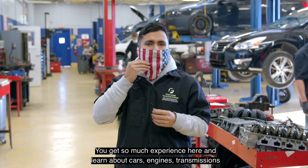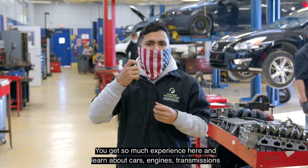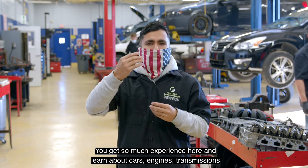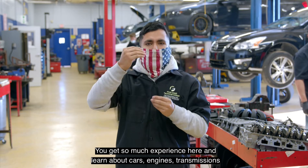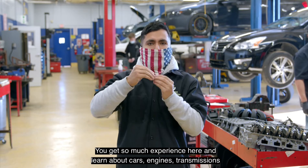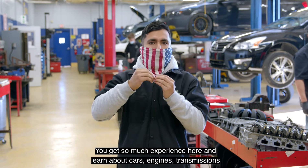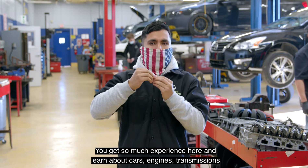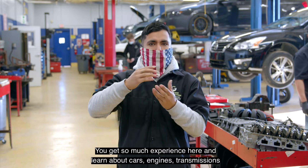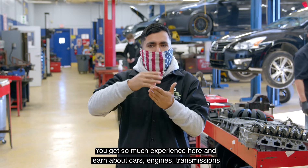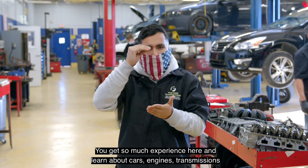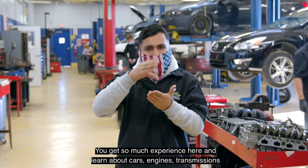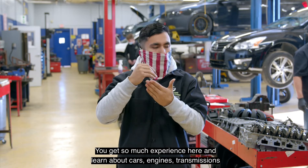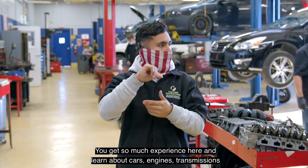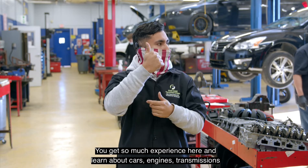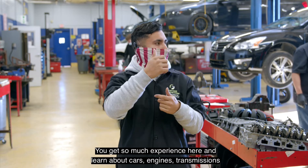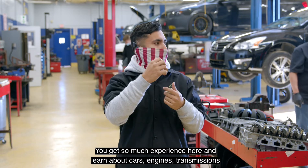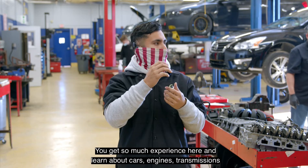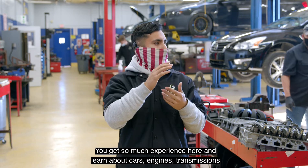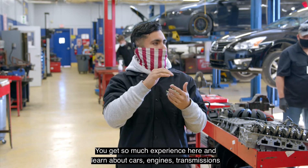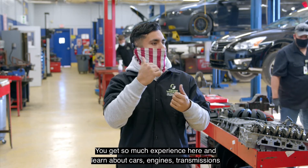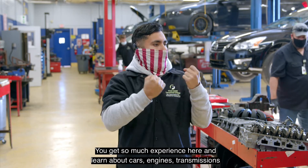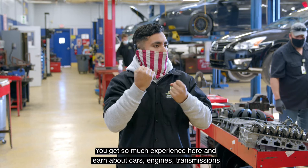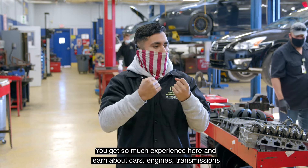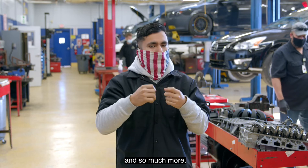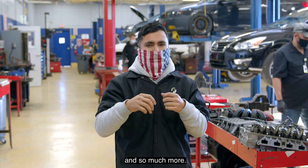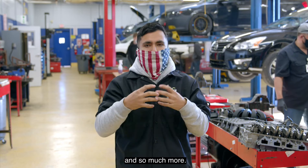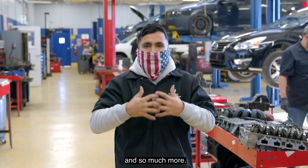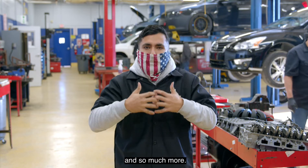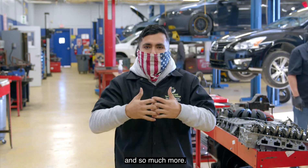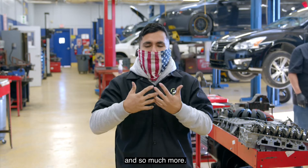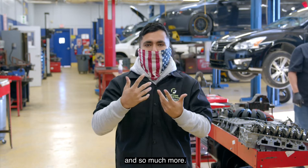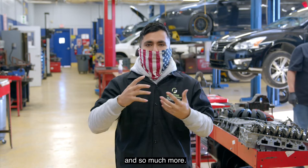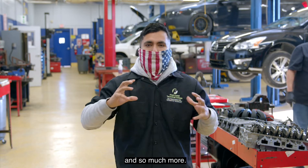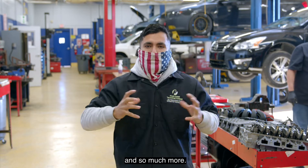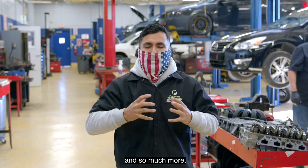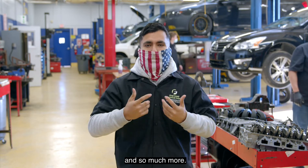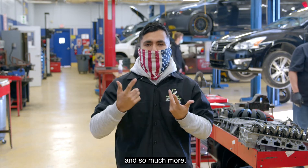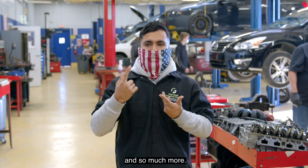You get so much experience here and learn about cars, engines, transmissions, and so much more.